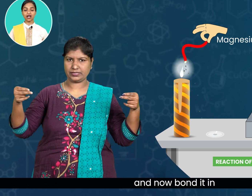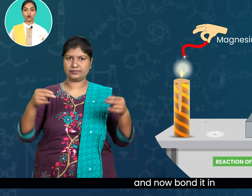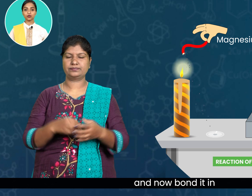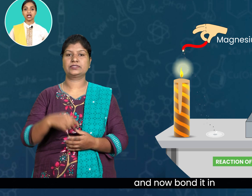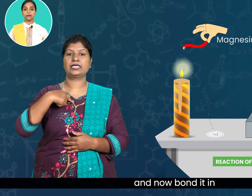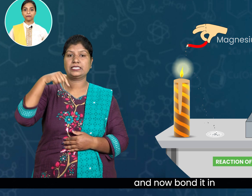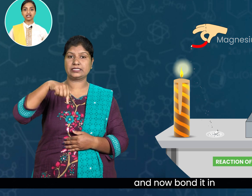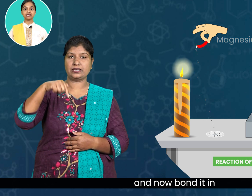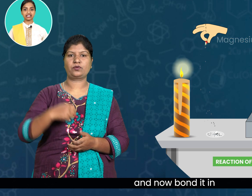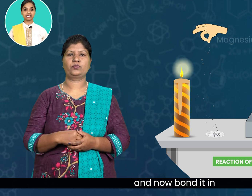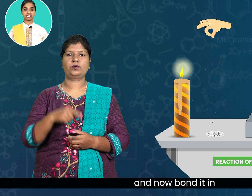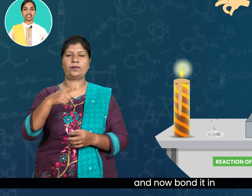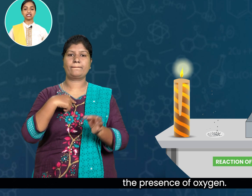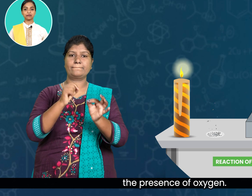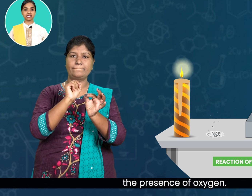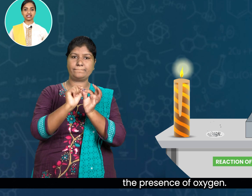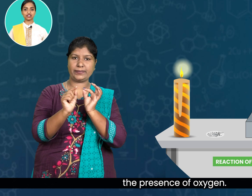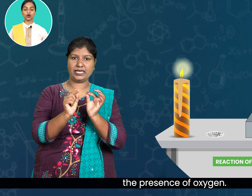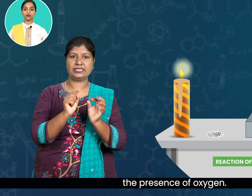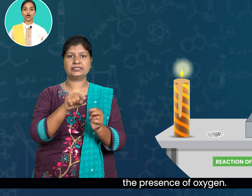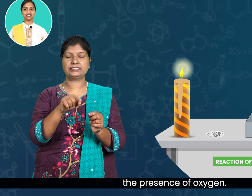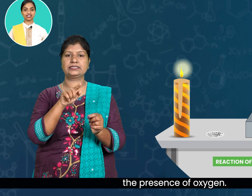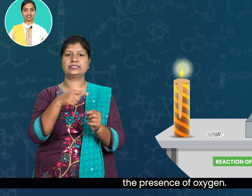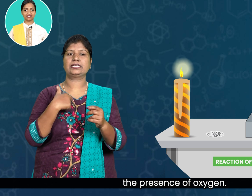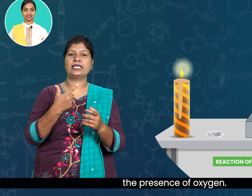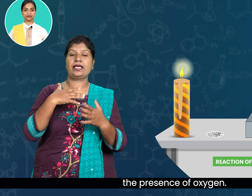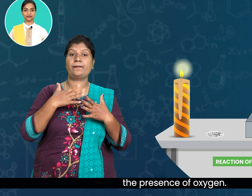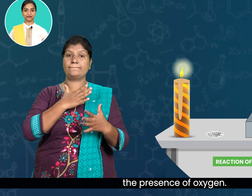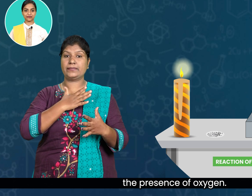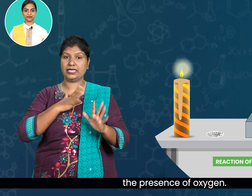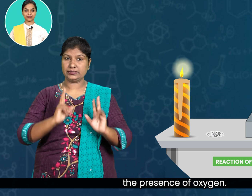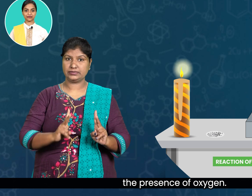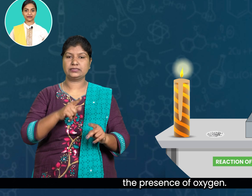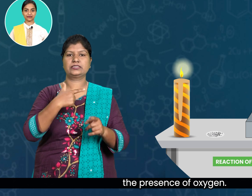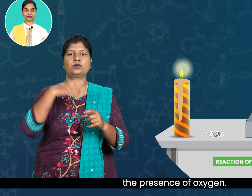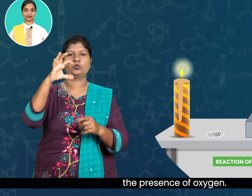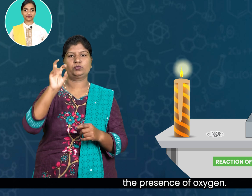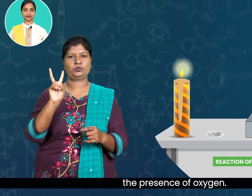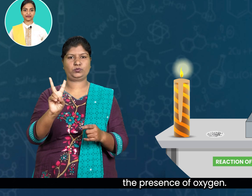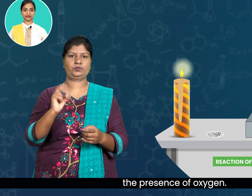and now burn it in the presence of oxygen.